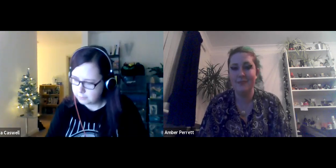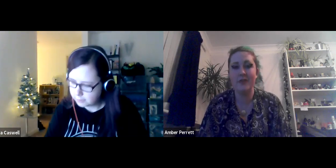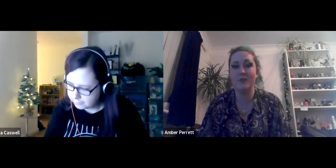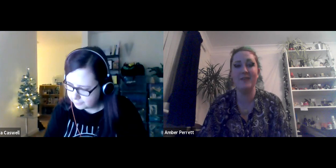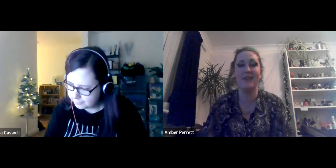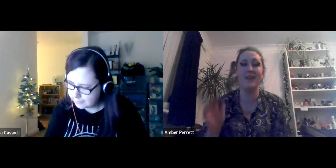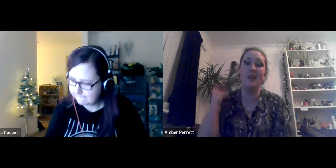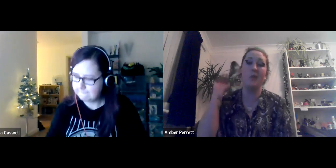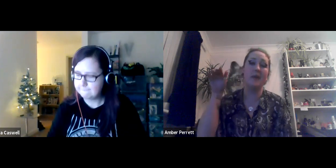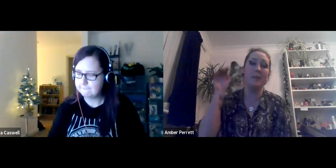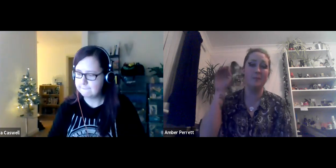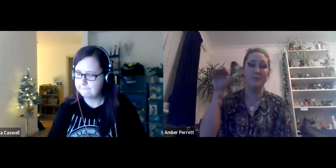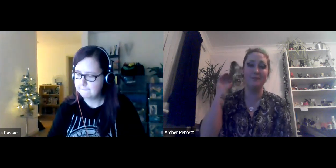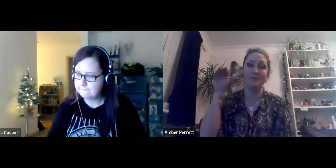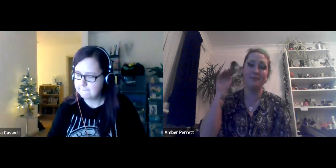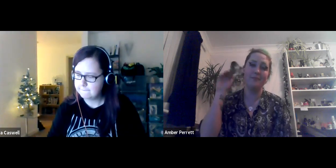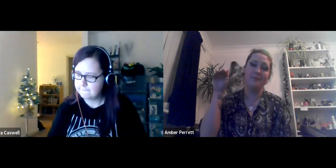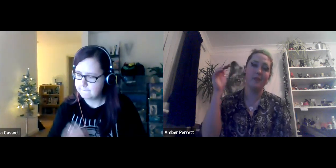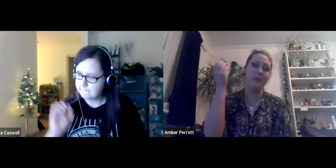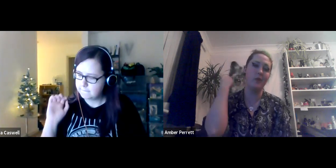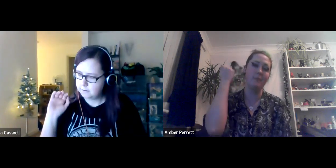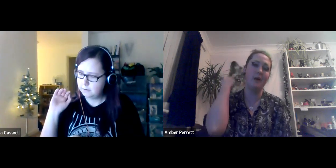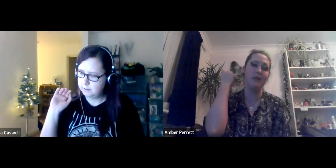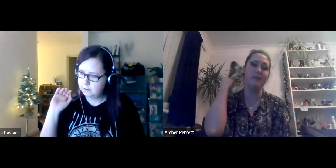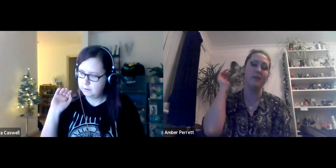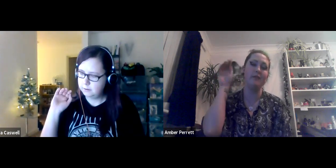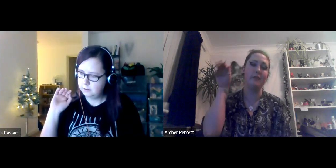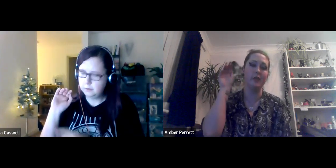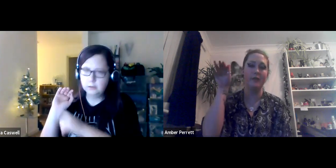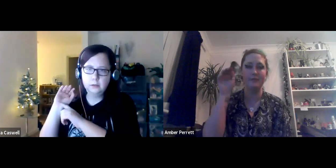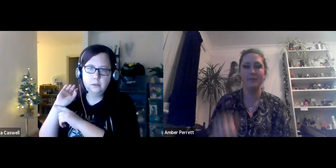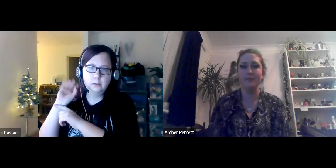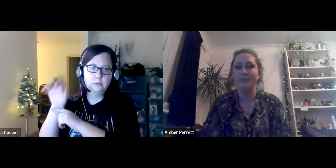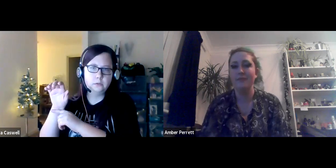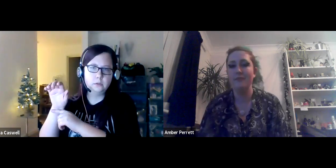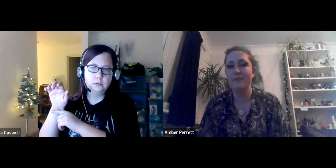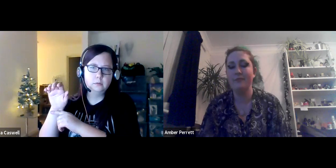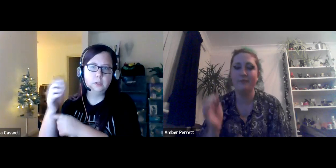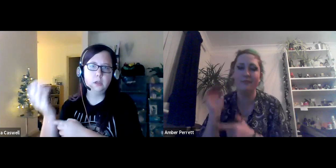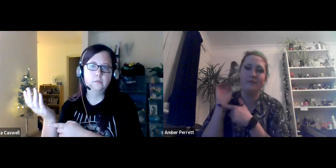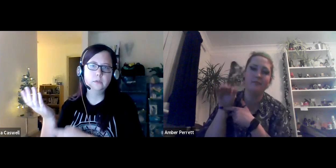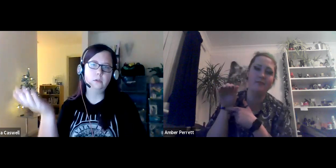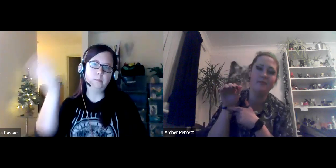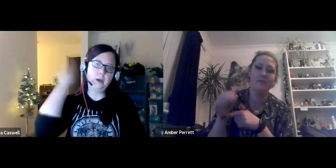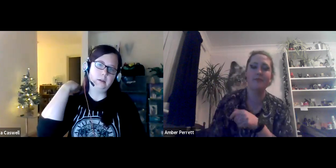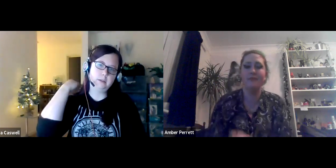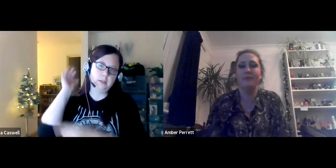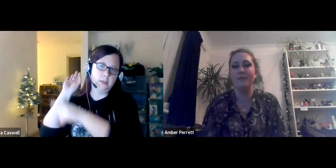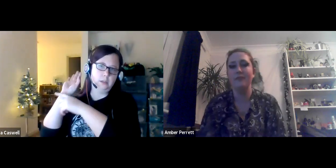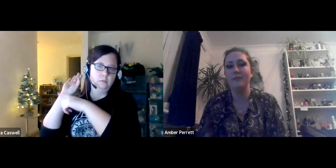Future's basically the other way. So you got your past and your future. Future. Yeah. So past, and then you